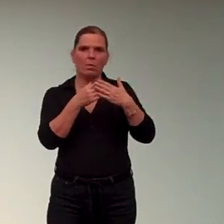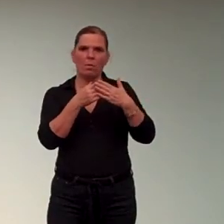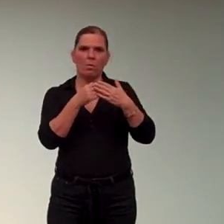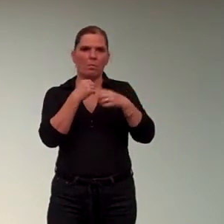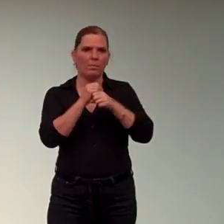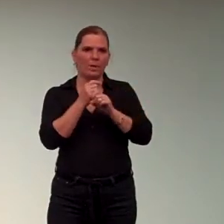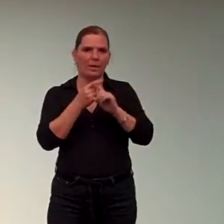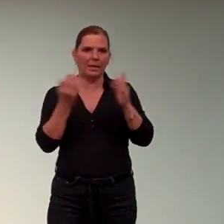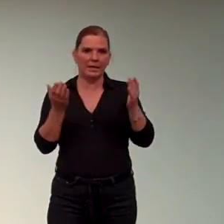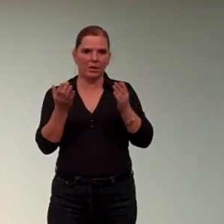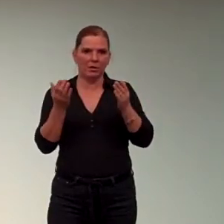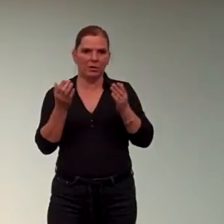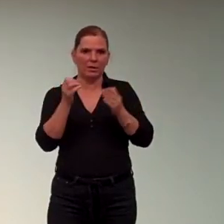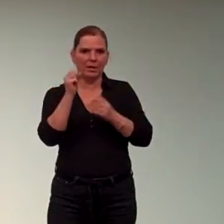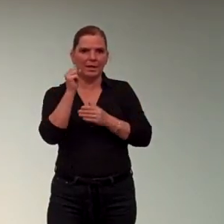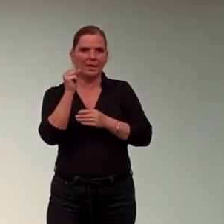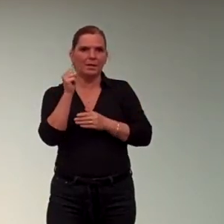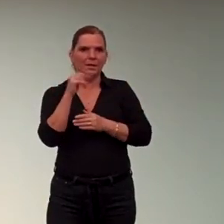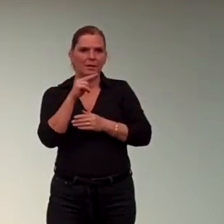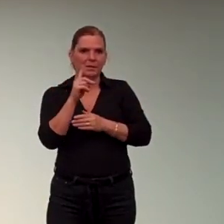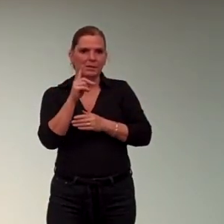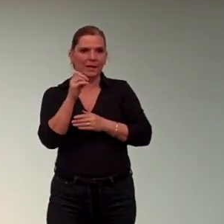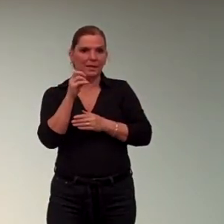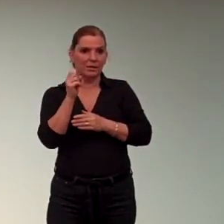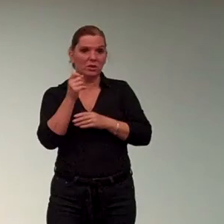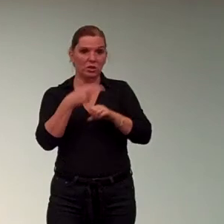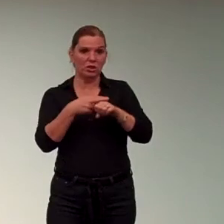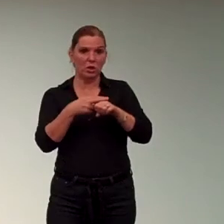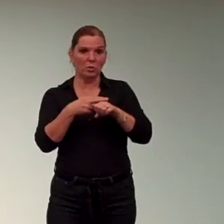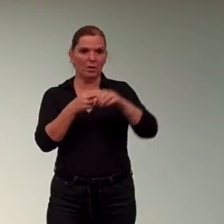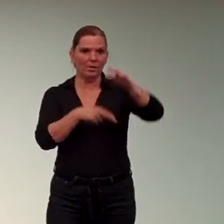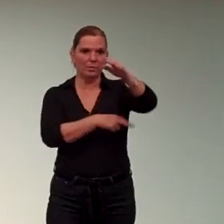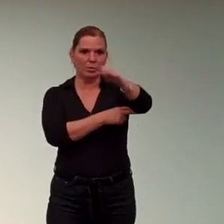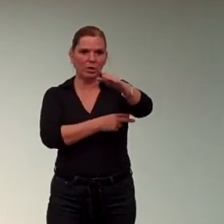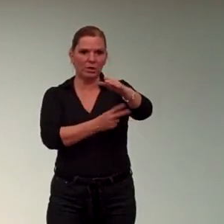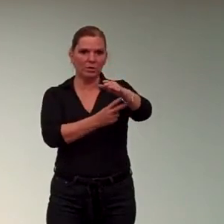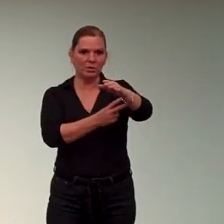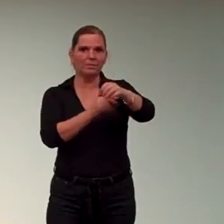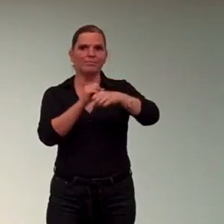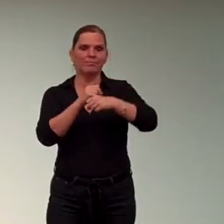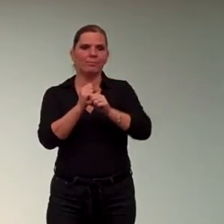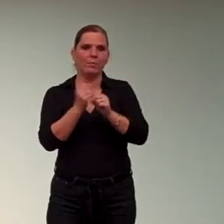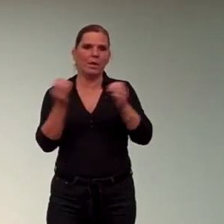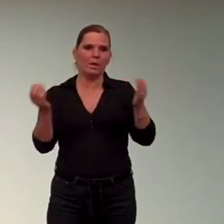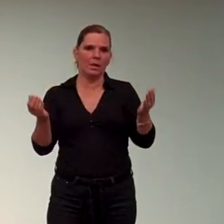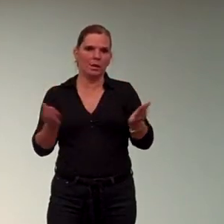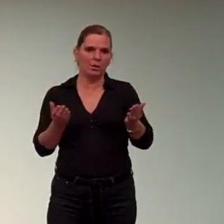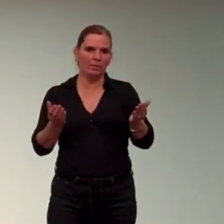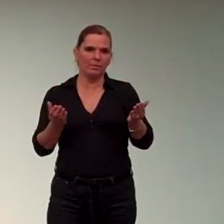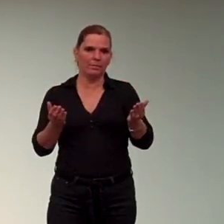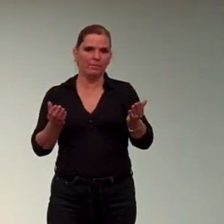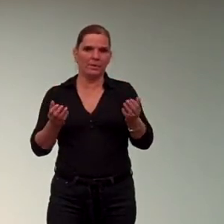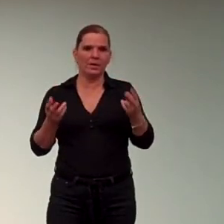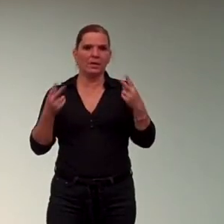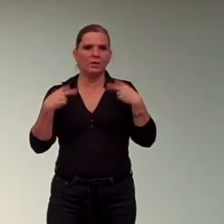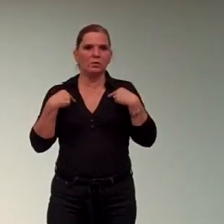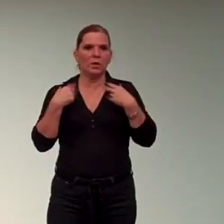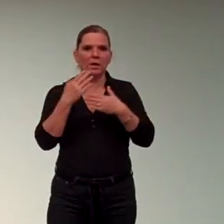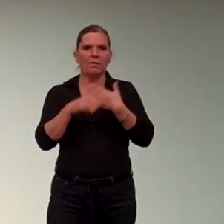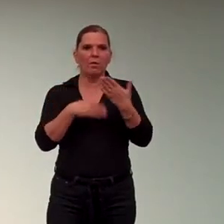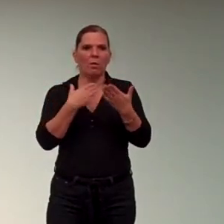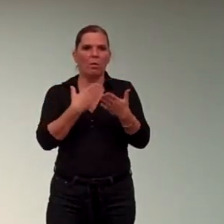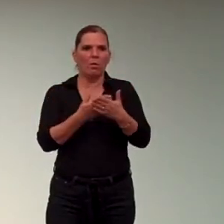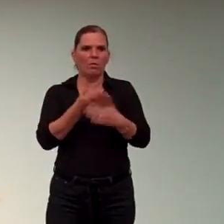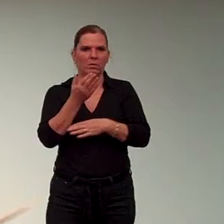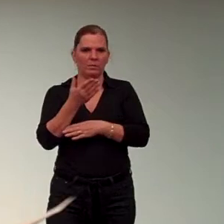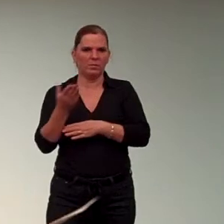locally. The sandstone on the bridge, the suspension bridge, all of that's cut locally. So you have all